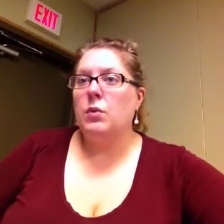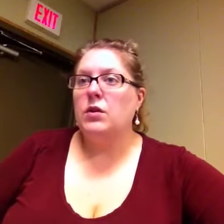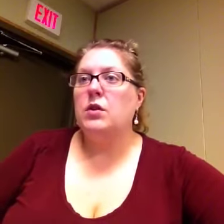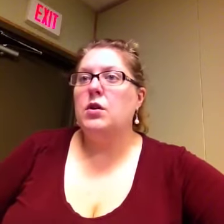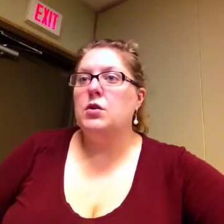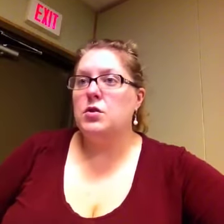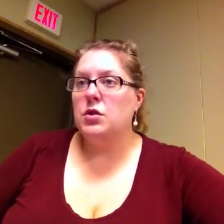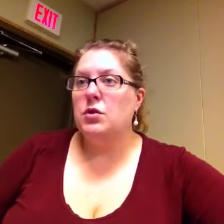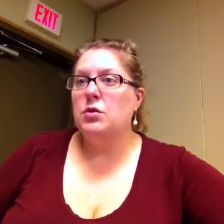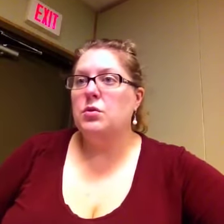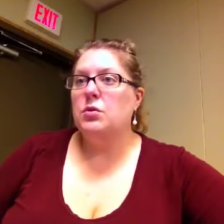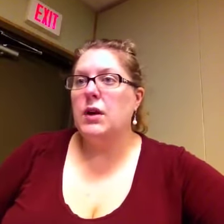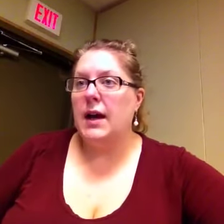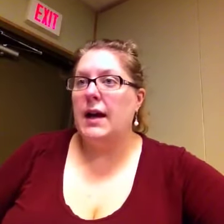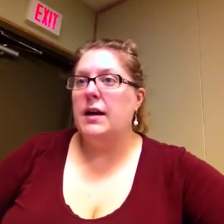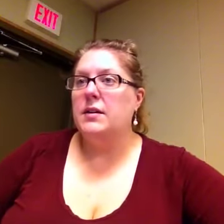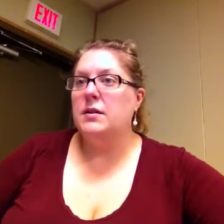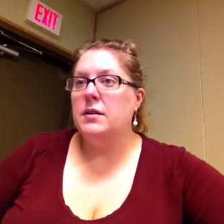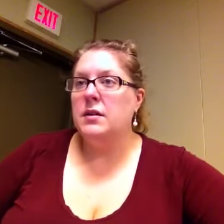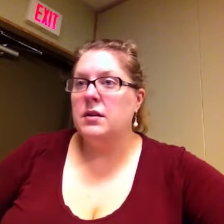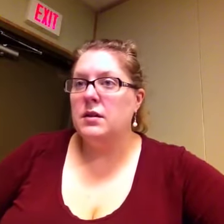1, 2, and